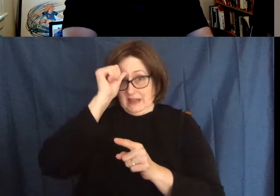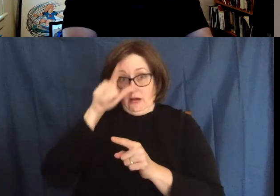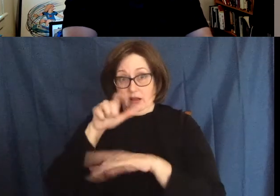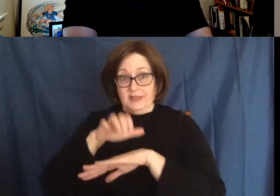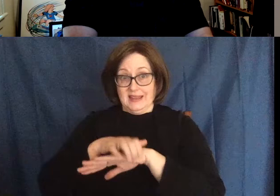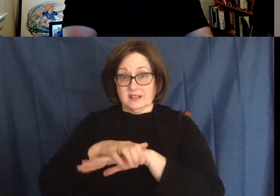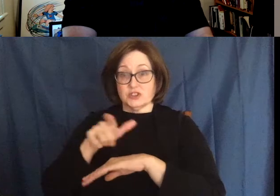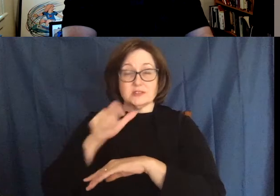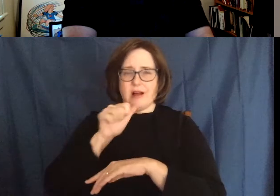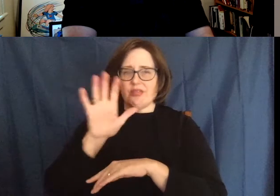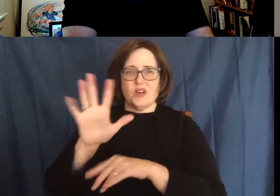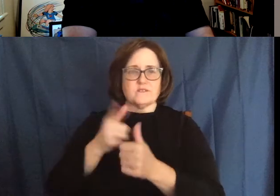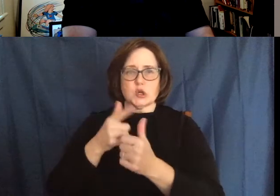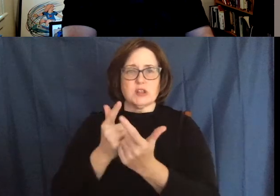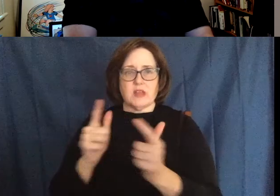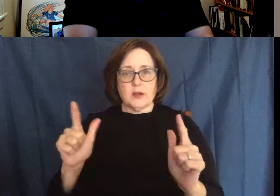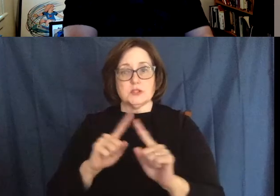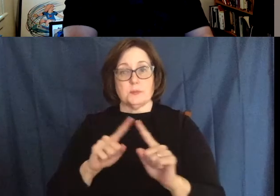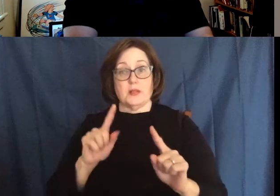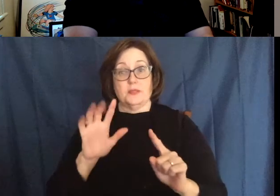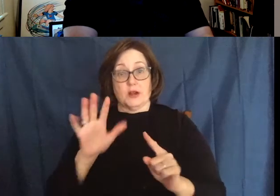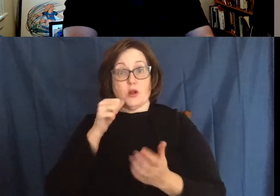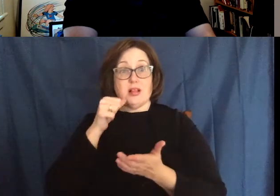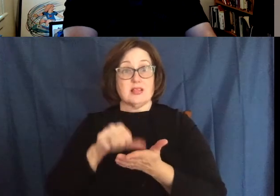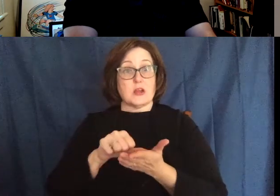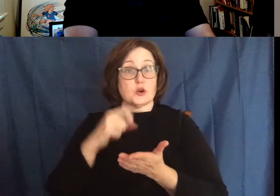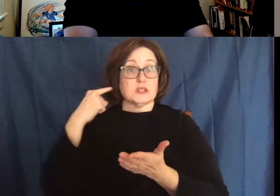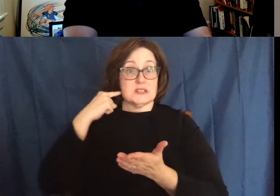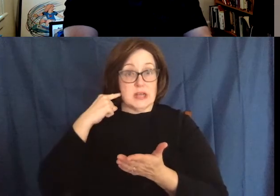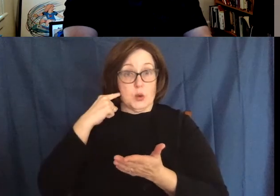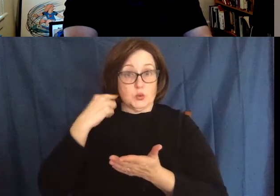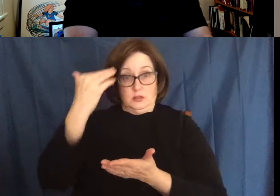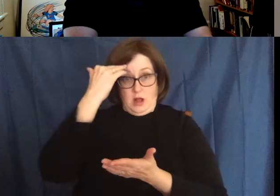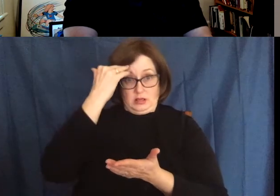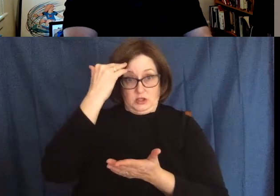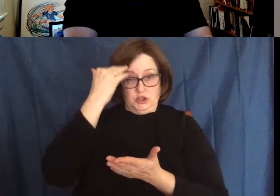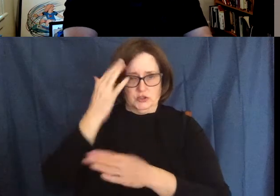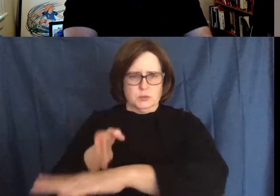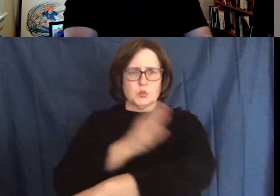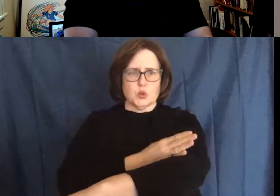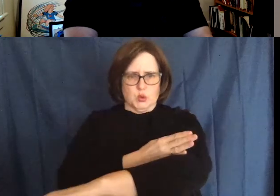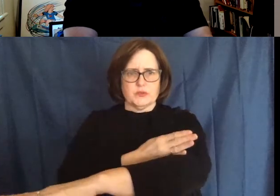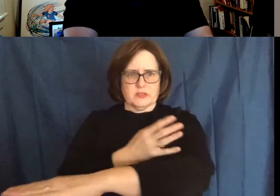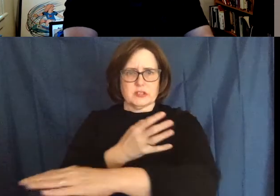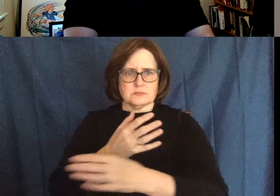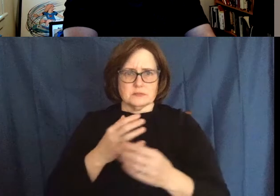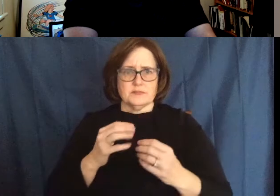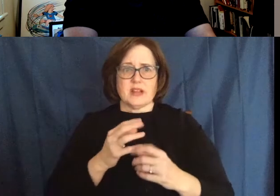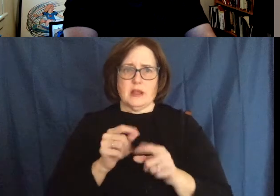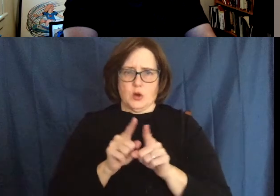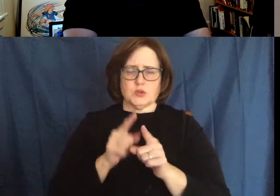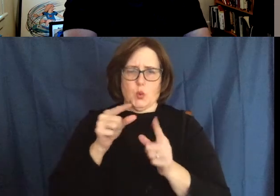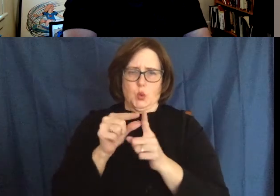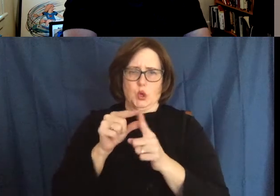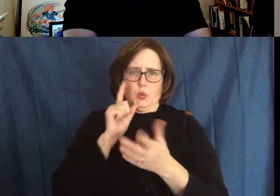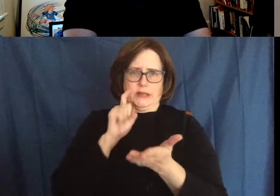sound knowledge in a 1-month intervention improved by 30%, and word recognition went up by 20%. So very large